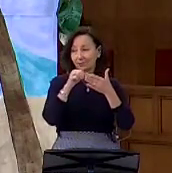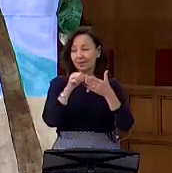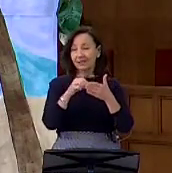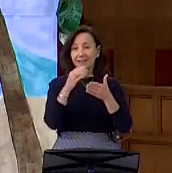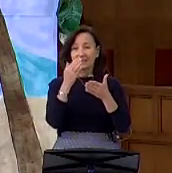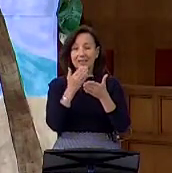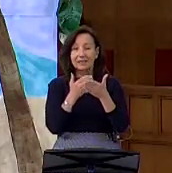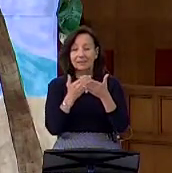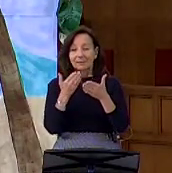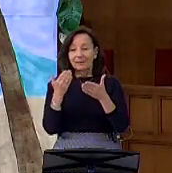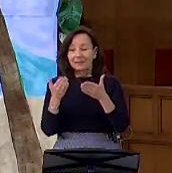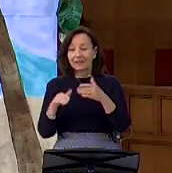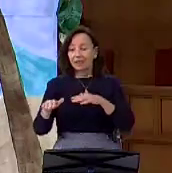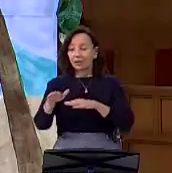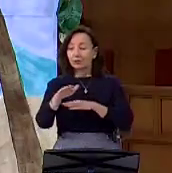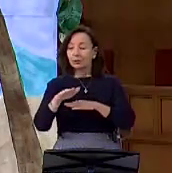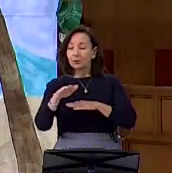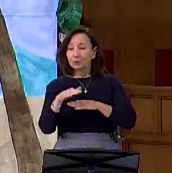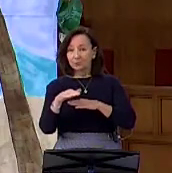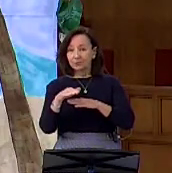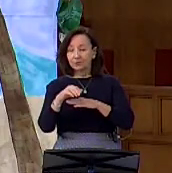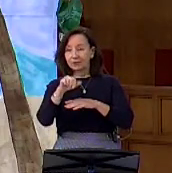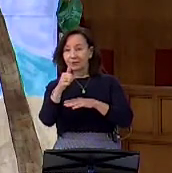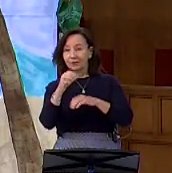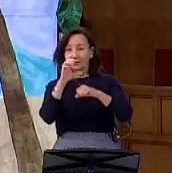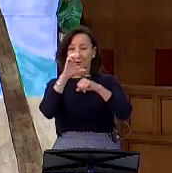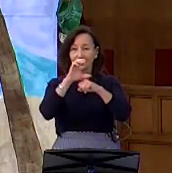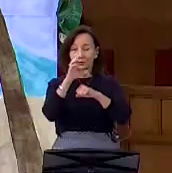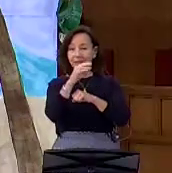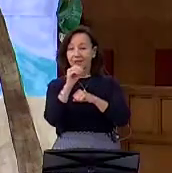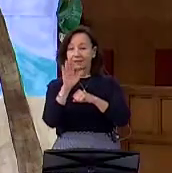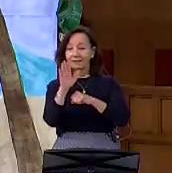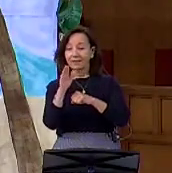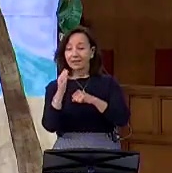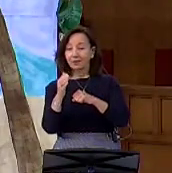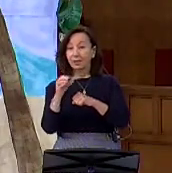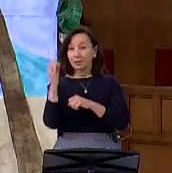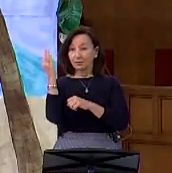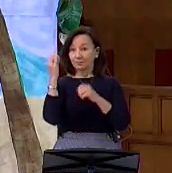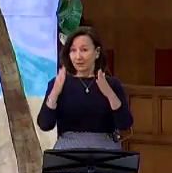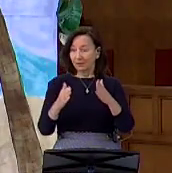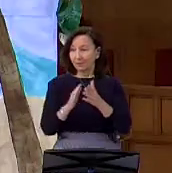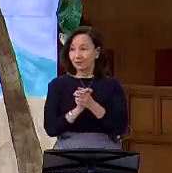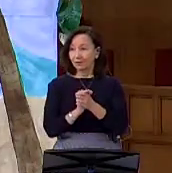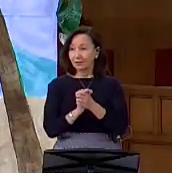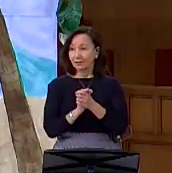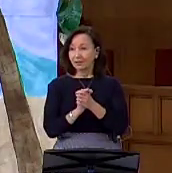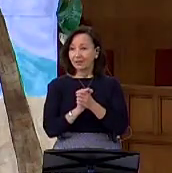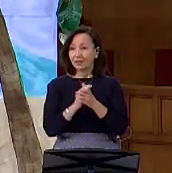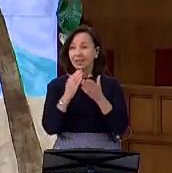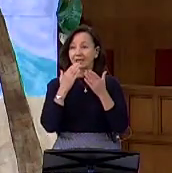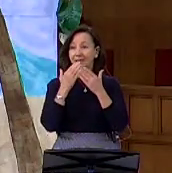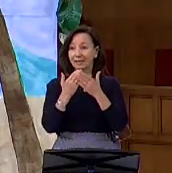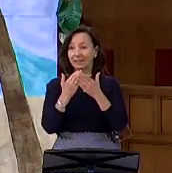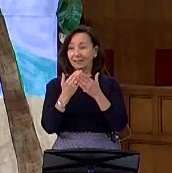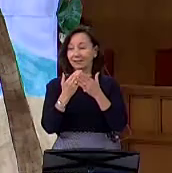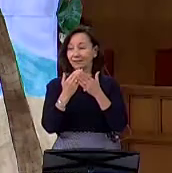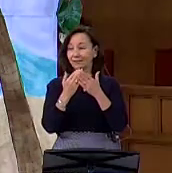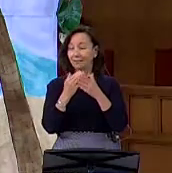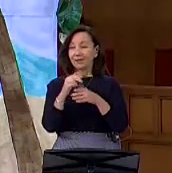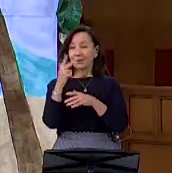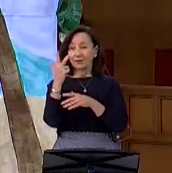local, another church and their minister. Thank you. One of the prayer team just held up the